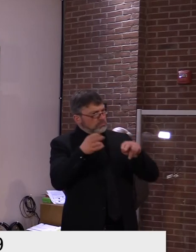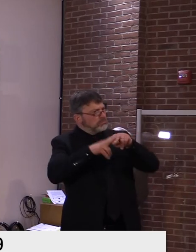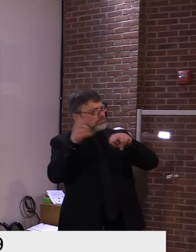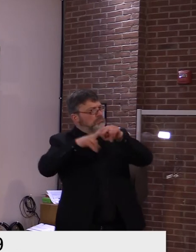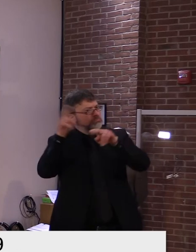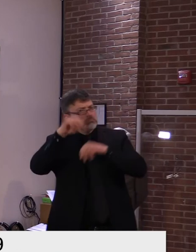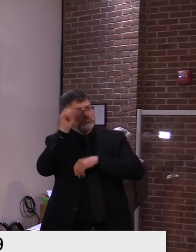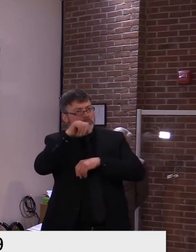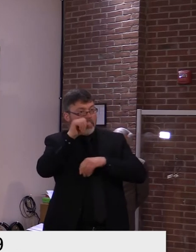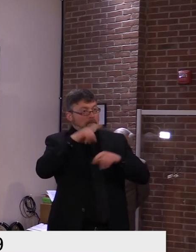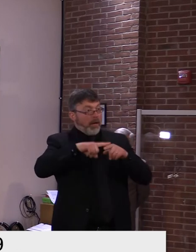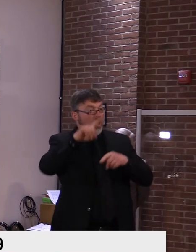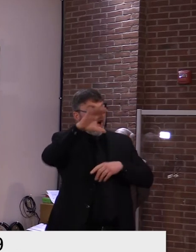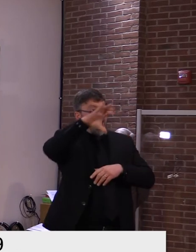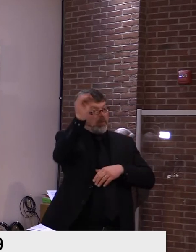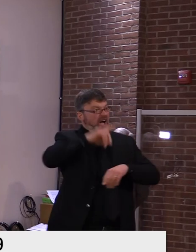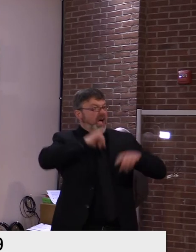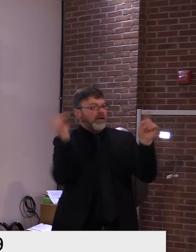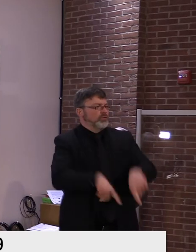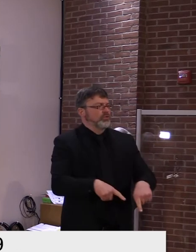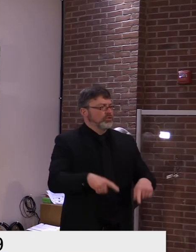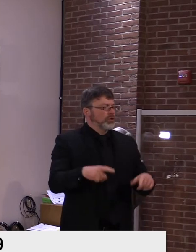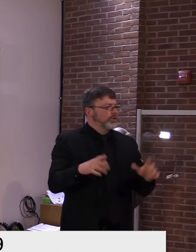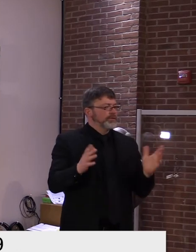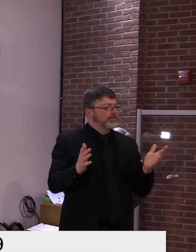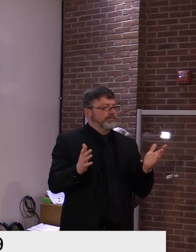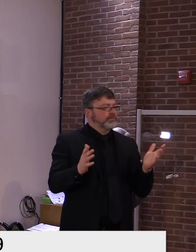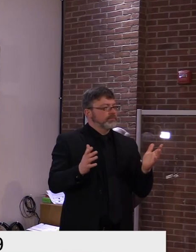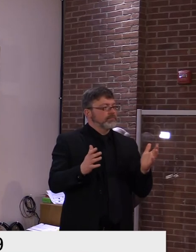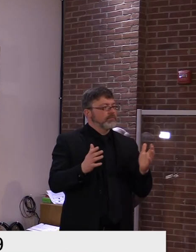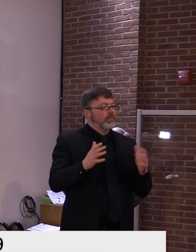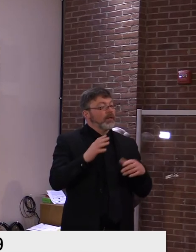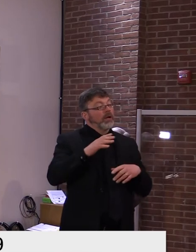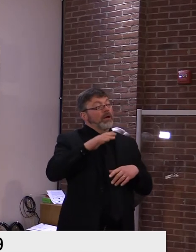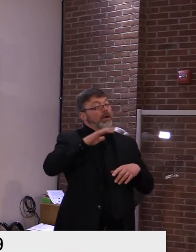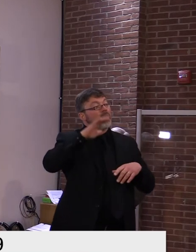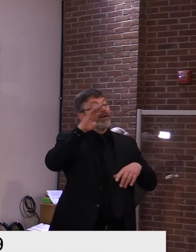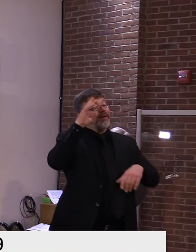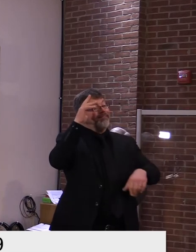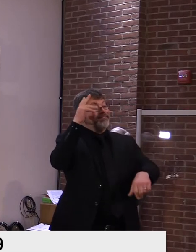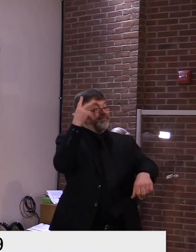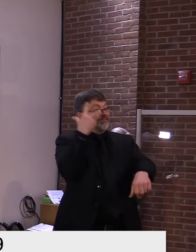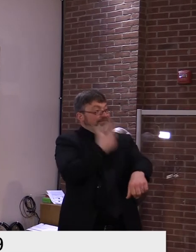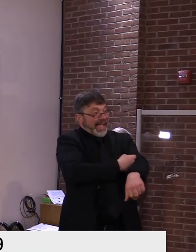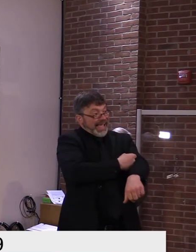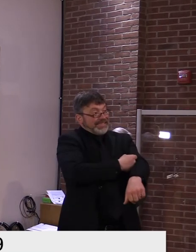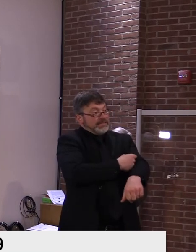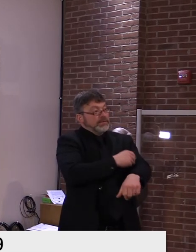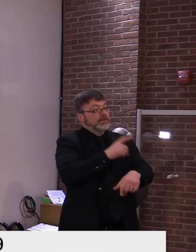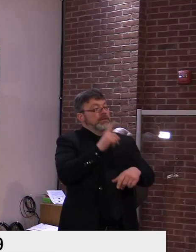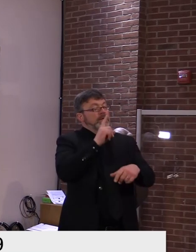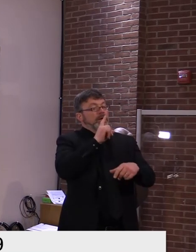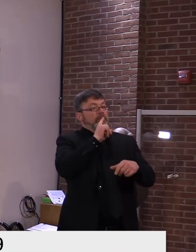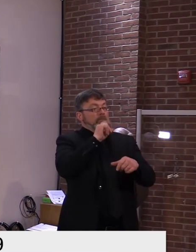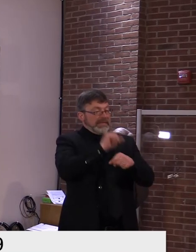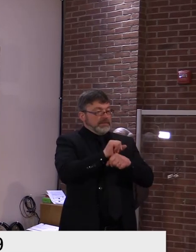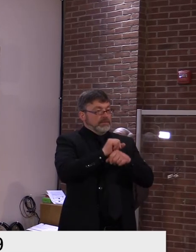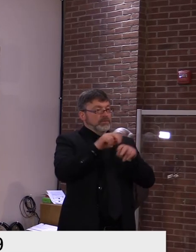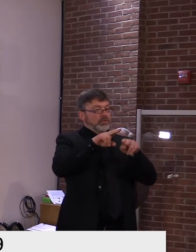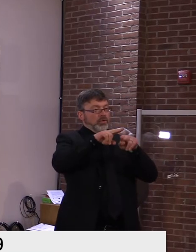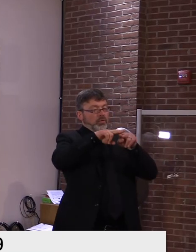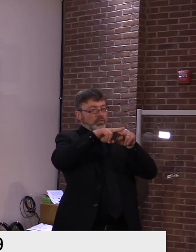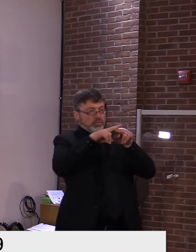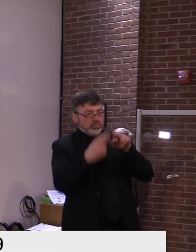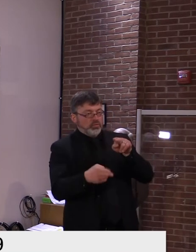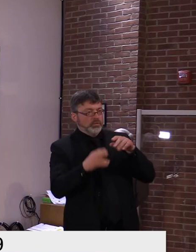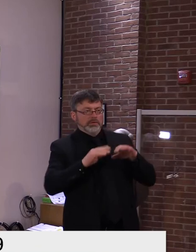the positivity rate of nasal swabs being tested for the virus. in those who have gotten the vaccine